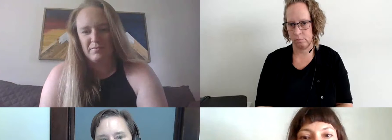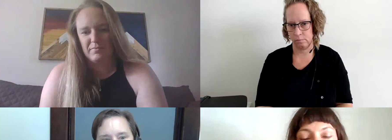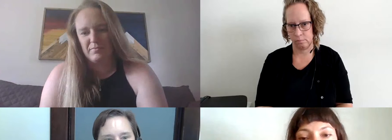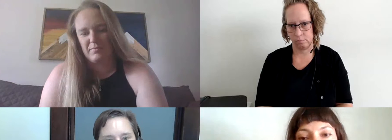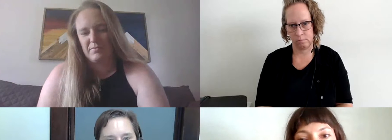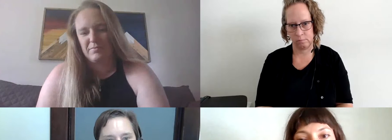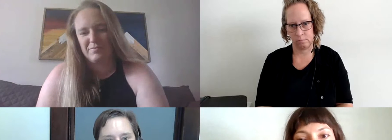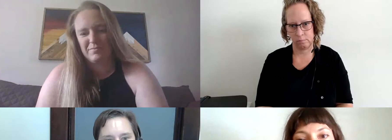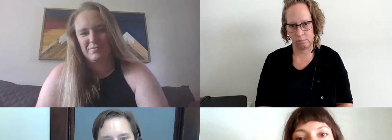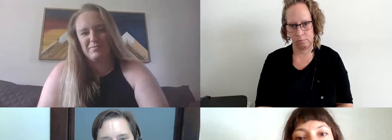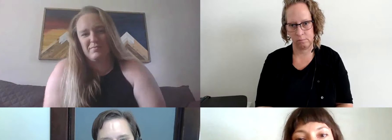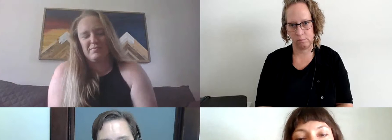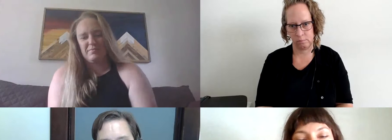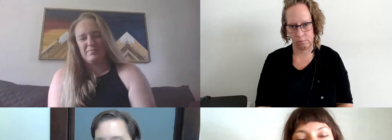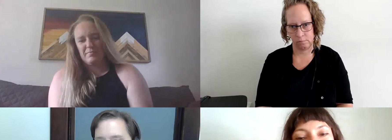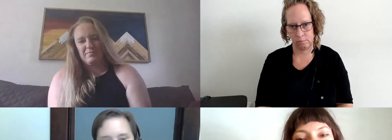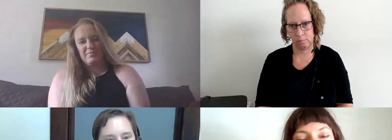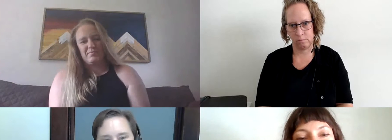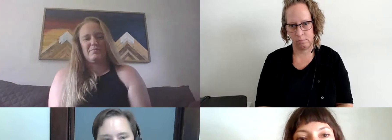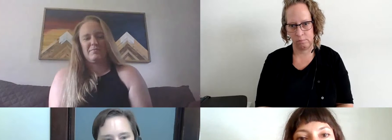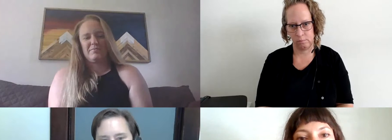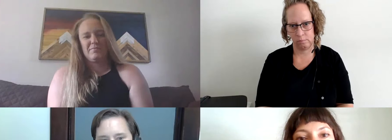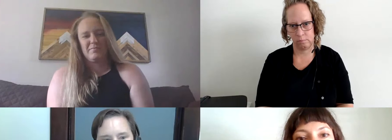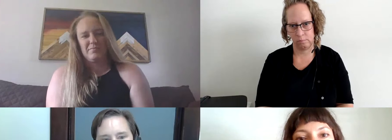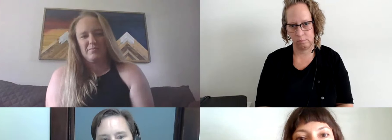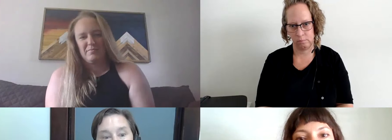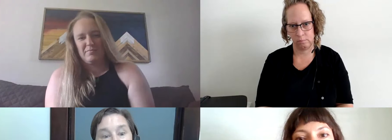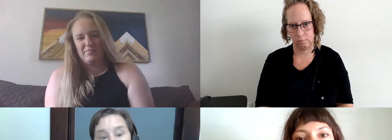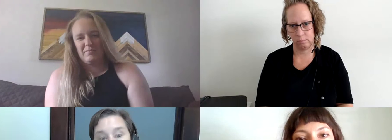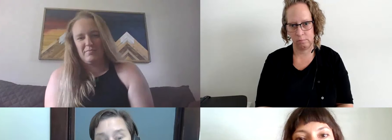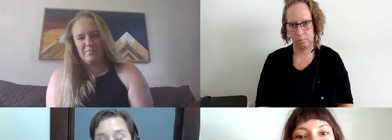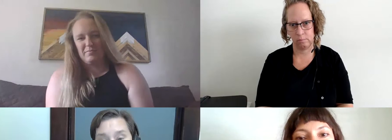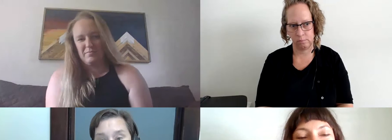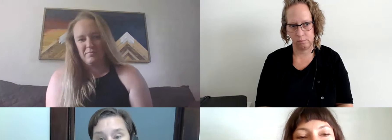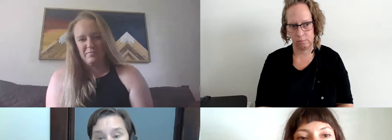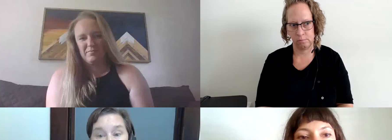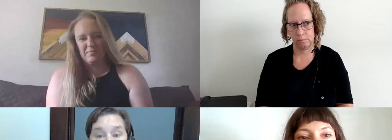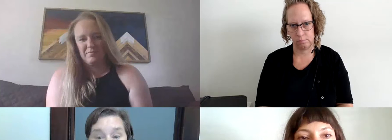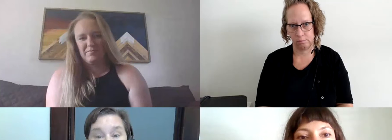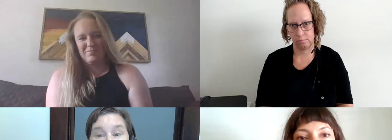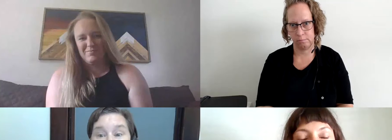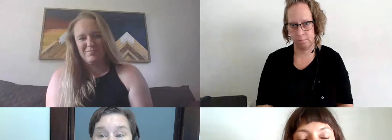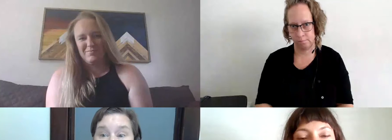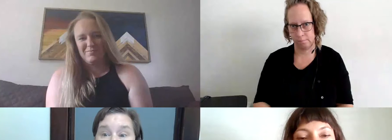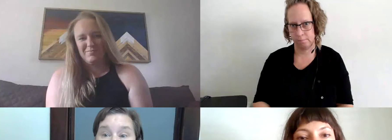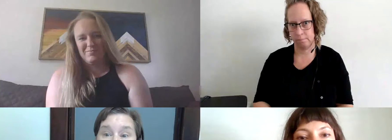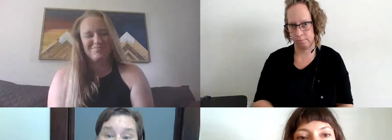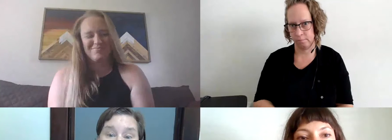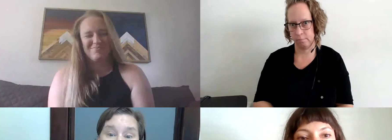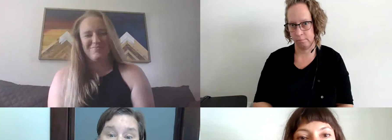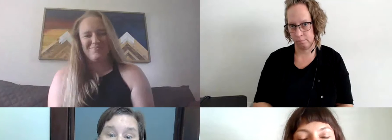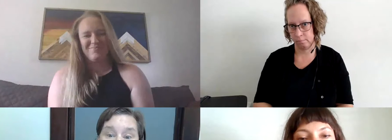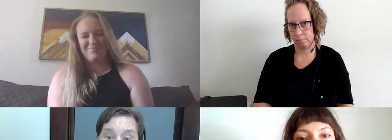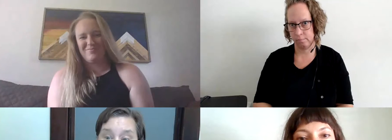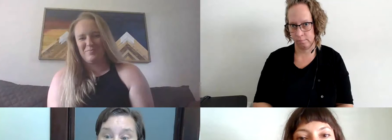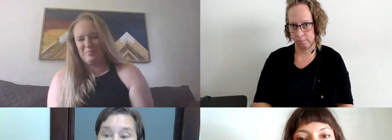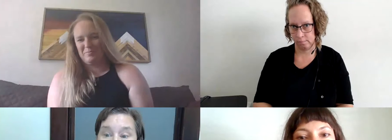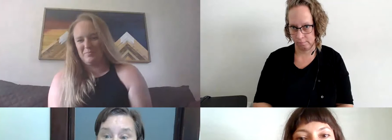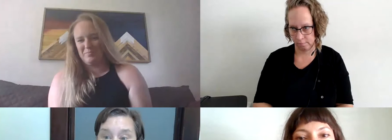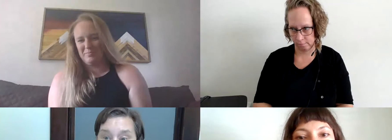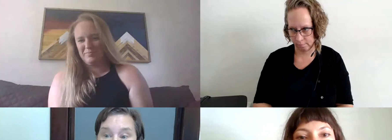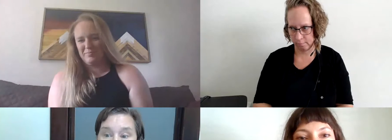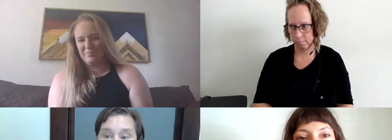something we want to look into for later. Telecommunications has just evolved so much over the years. So hopefully this is something we can provide later in the